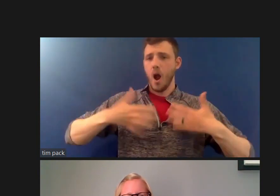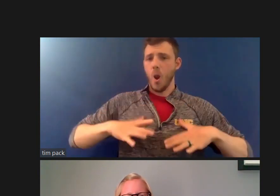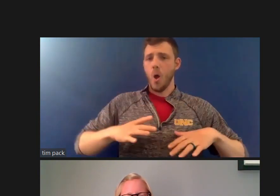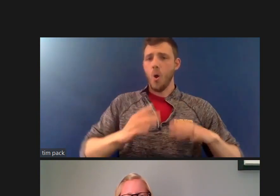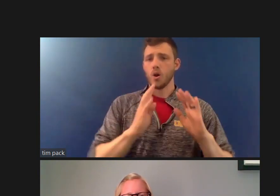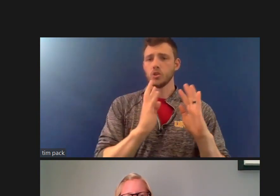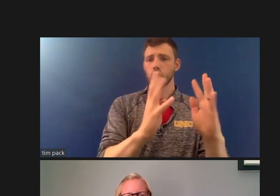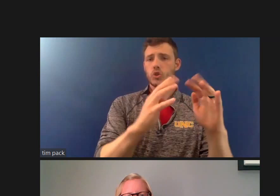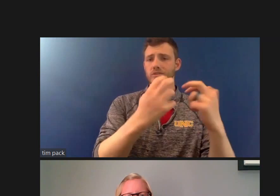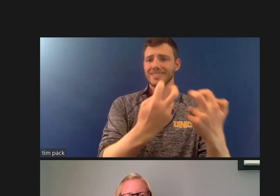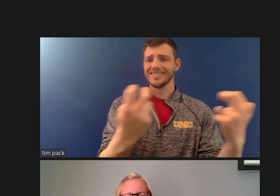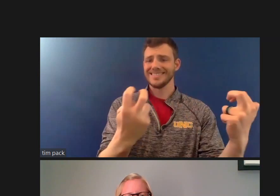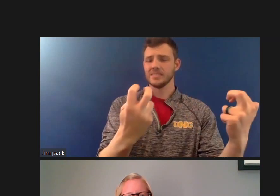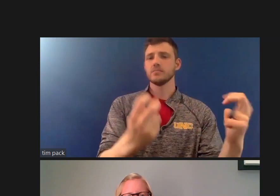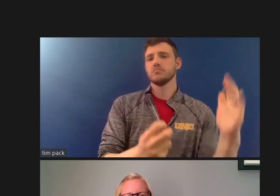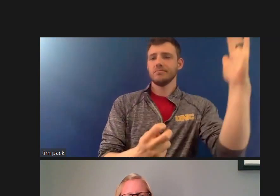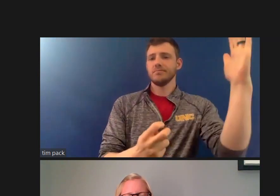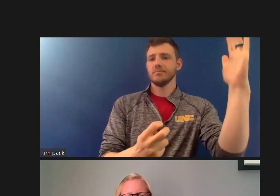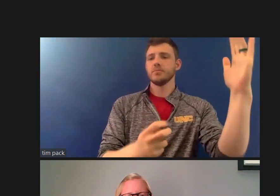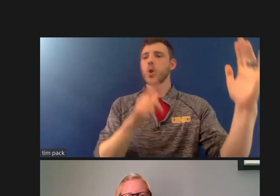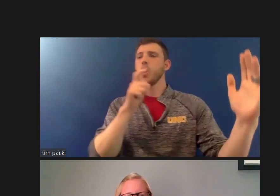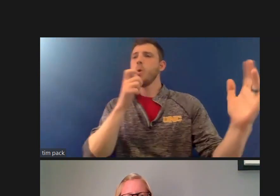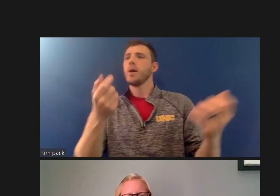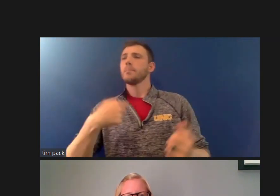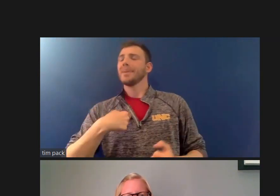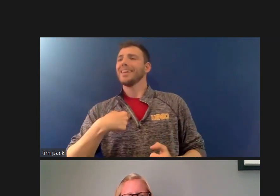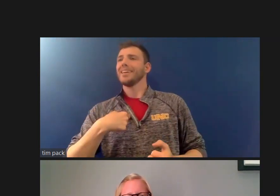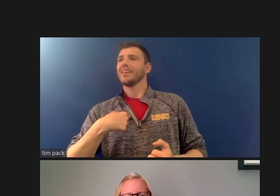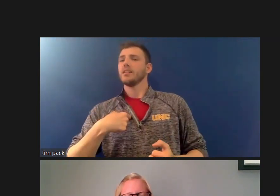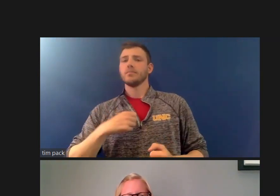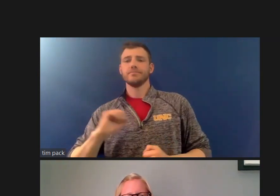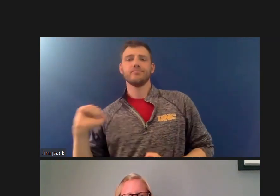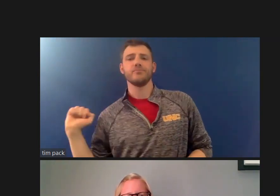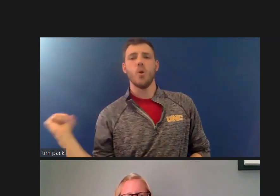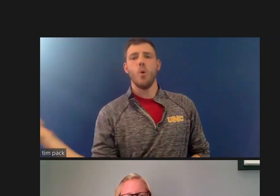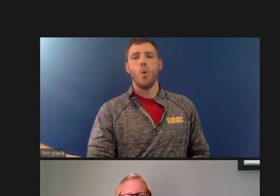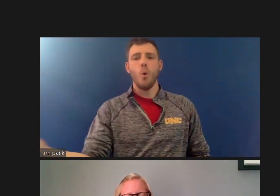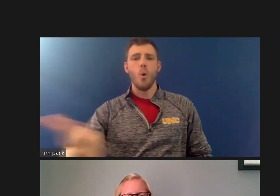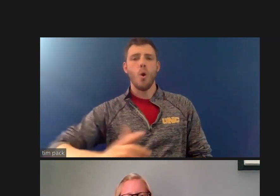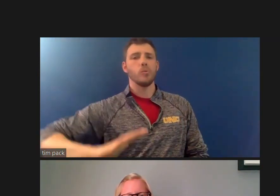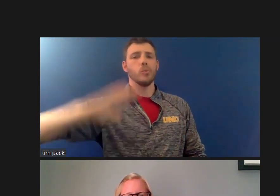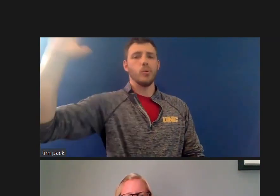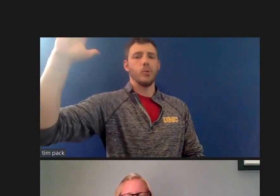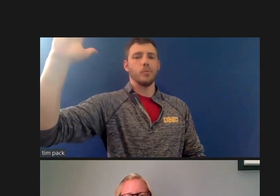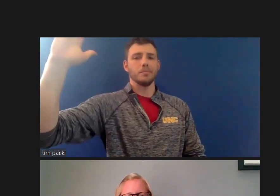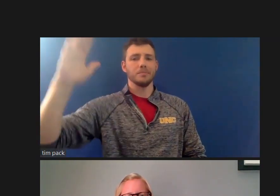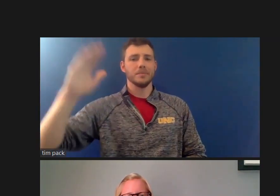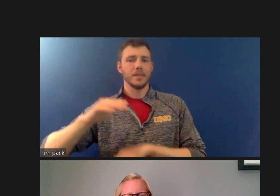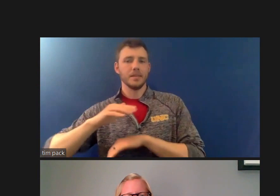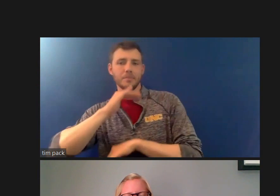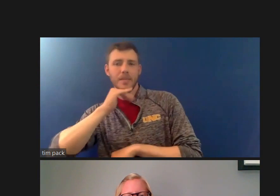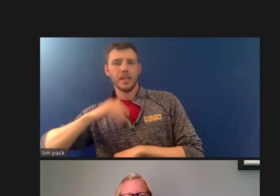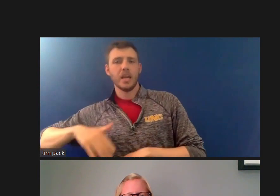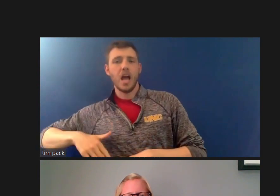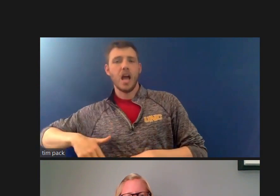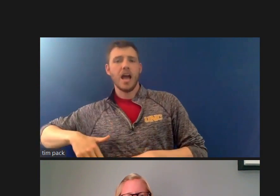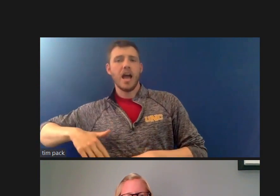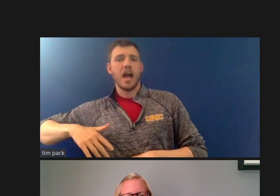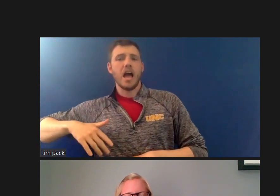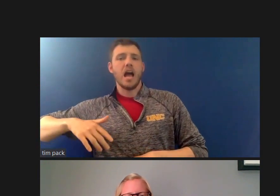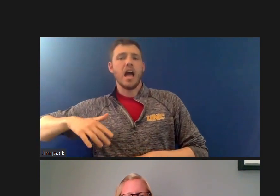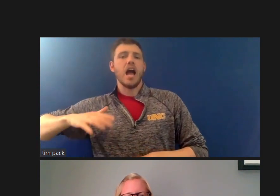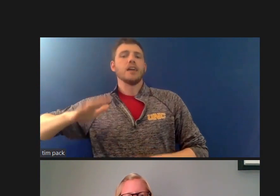except Piggy's was raised immediately. Then Piggy, too, raised his hand grudgingly into the air. Ralph